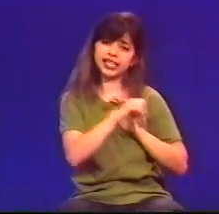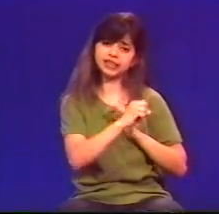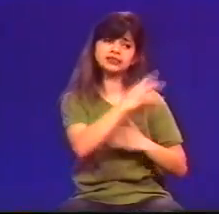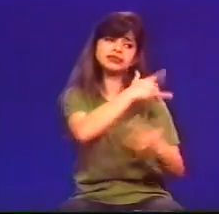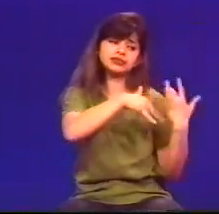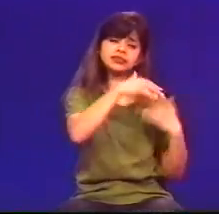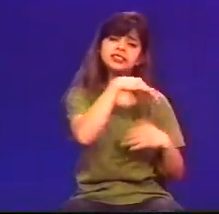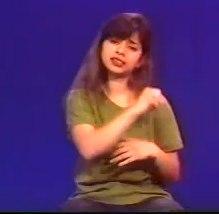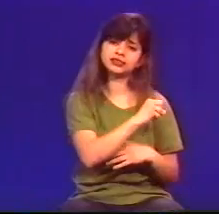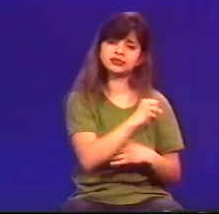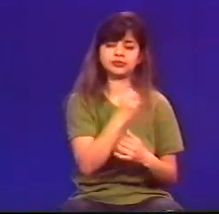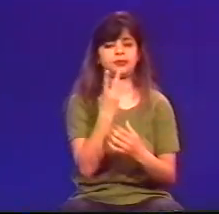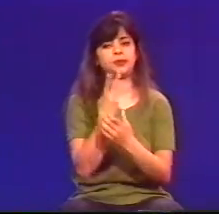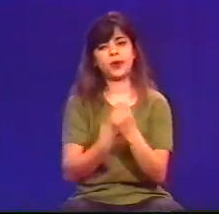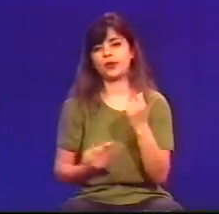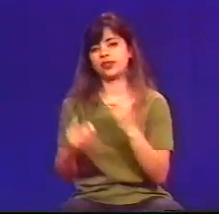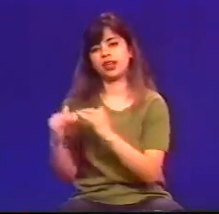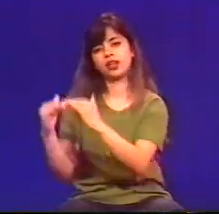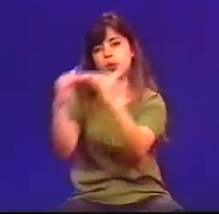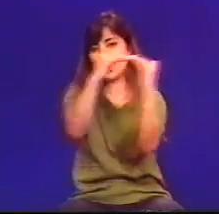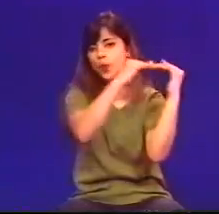doesn't mean I value one community over the other.